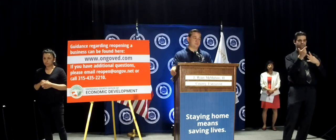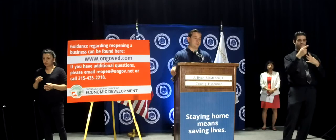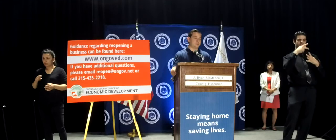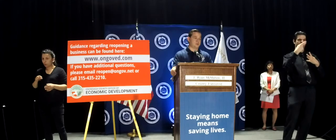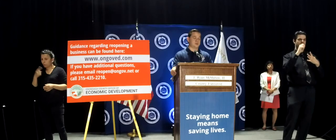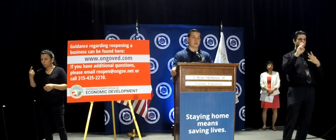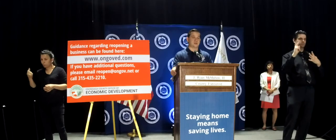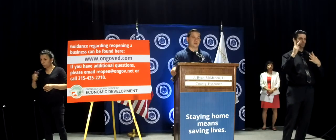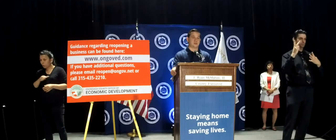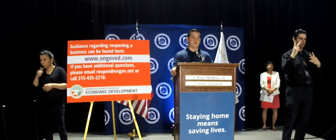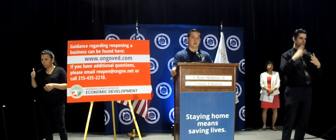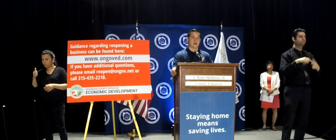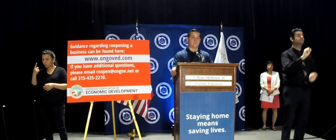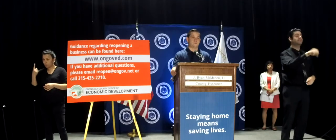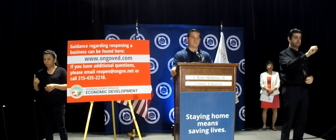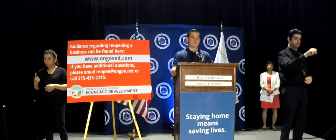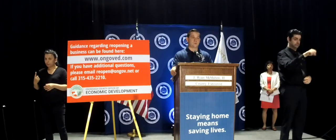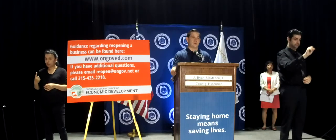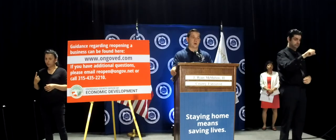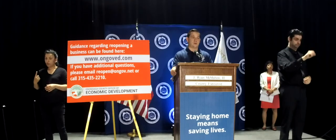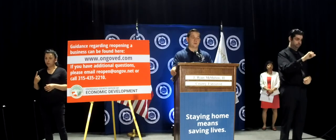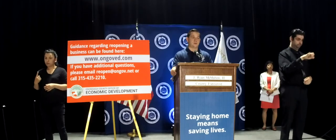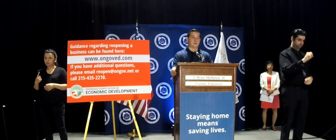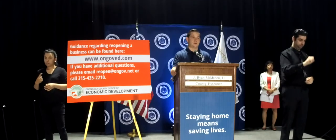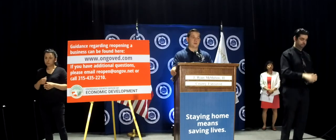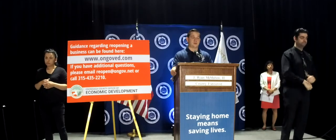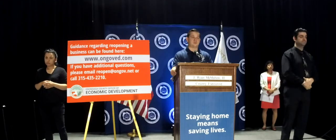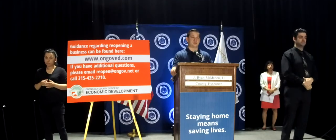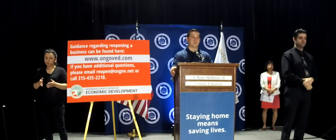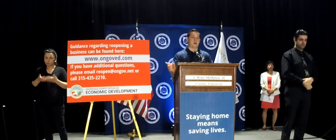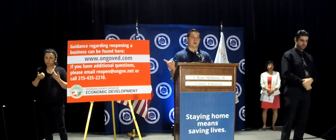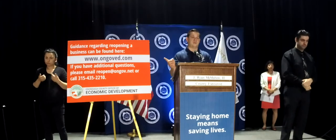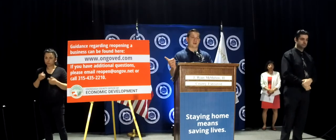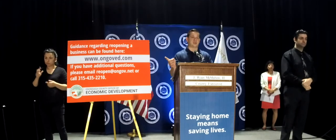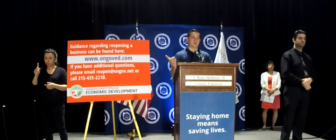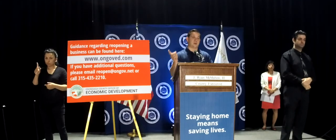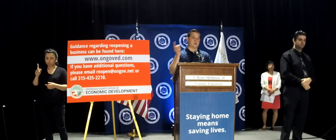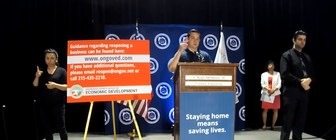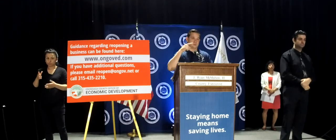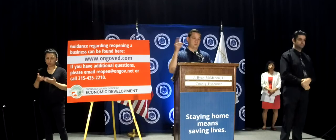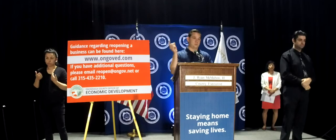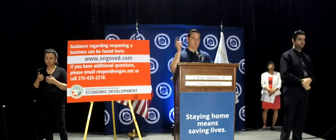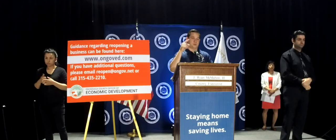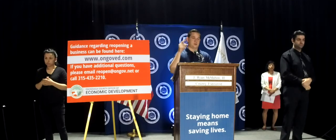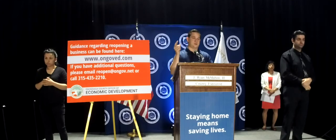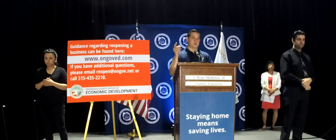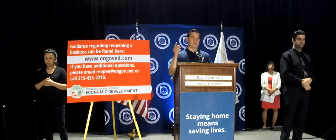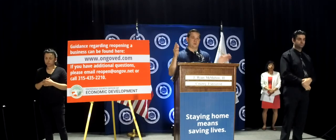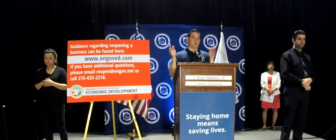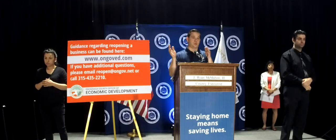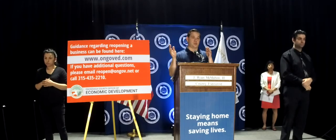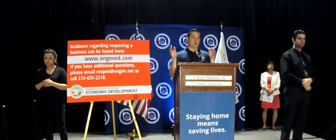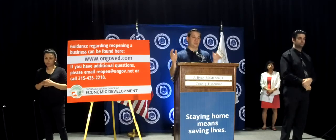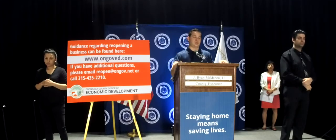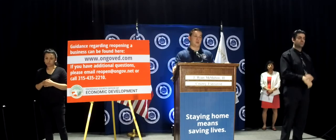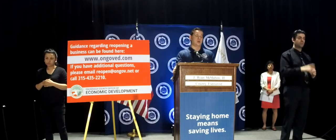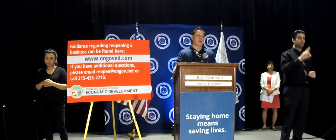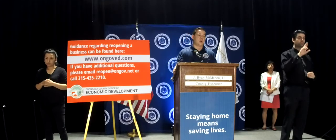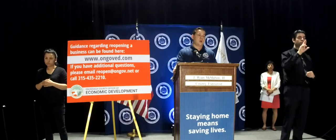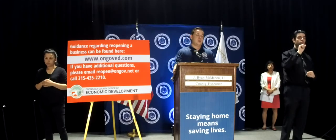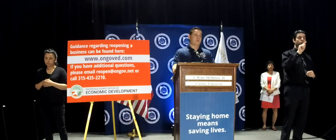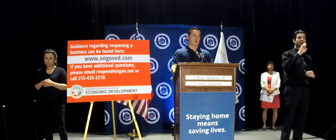cases essentially have been tough to compare infection rates because the rules